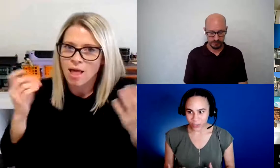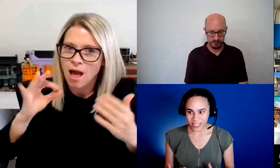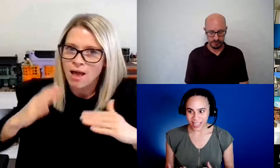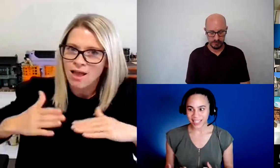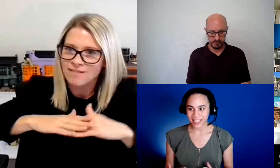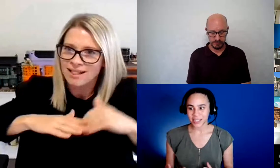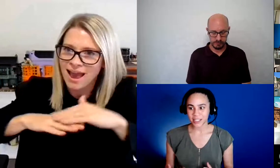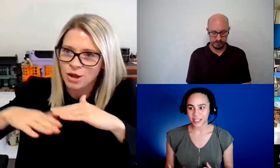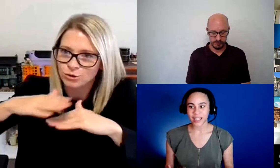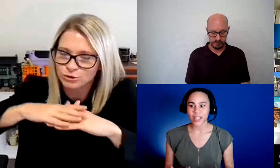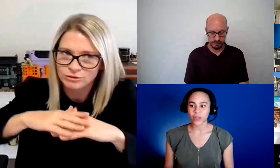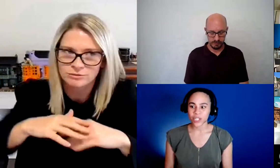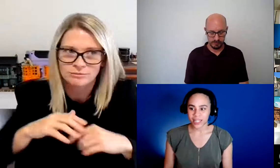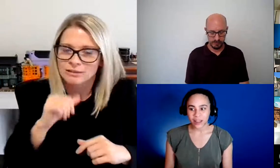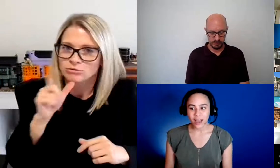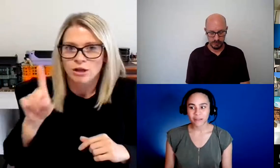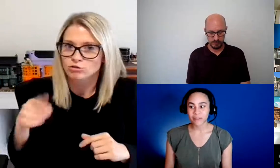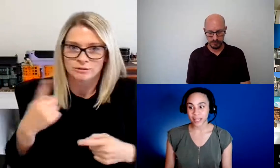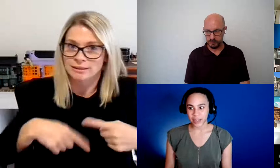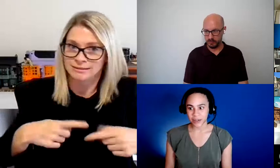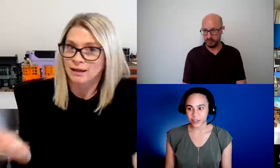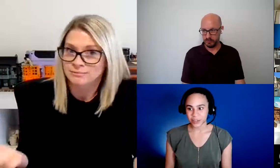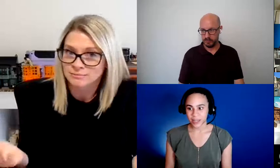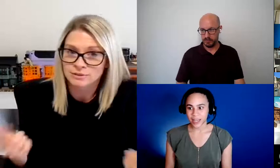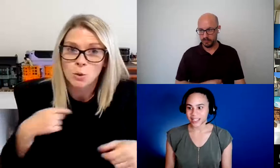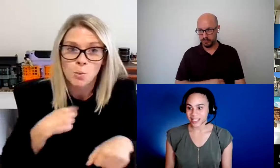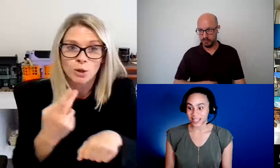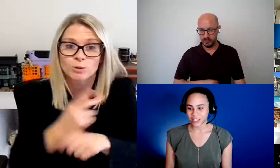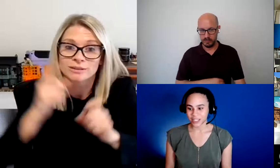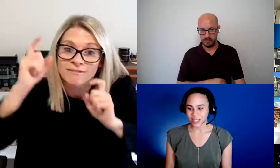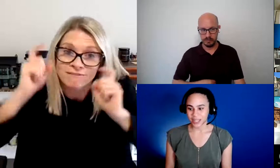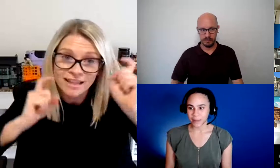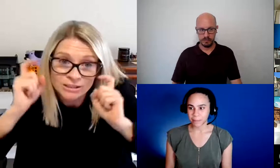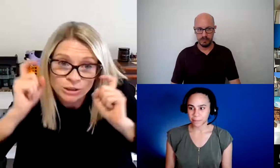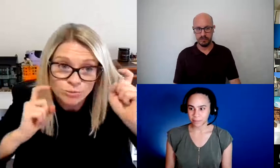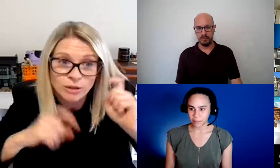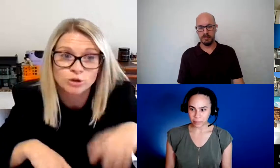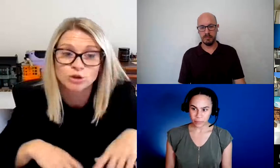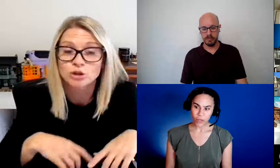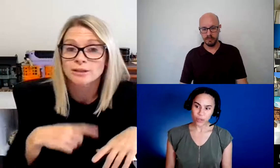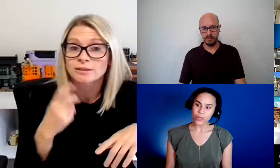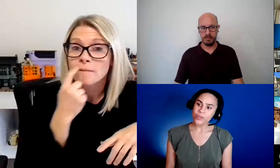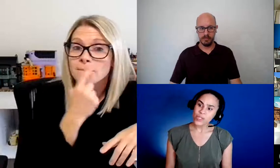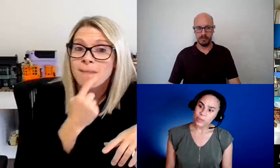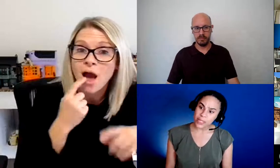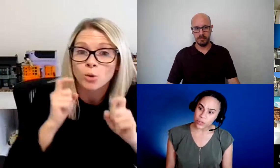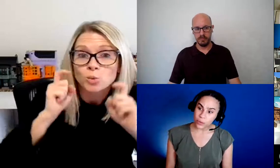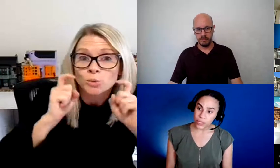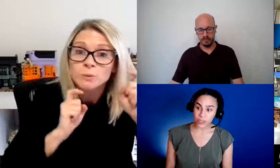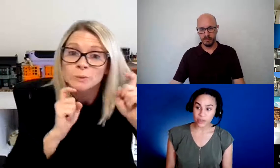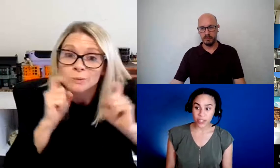signs, sign language has a lot of layers. It's not just sign. We use facial